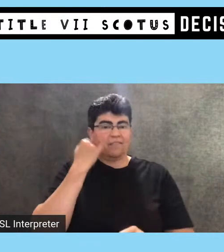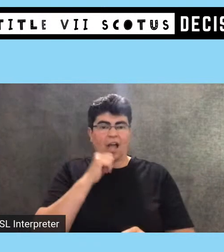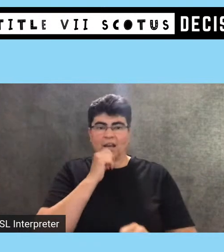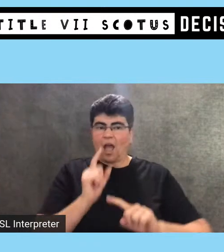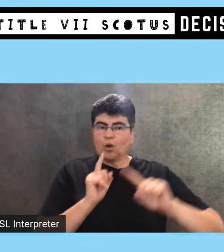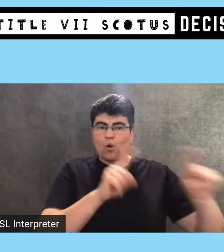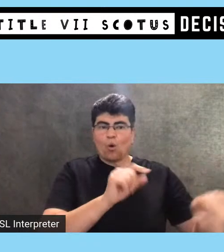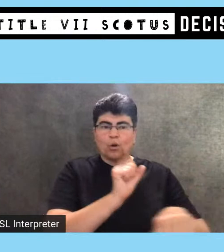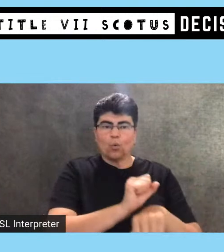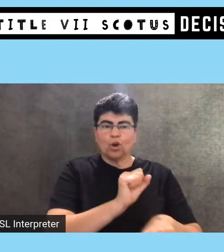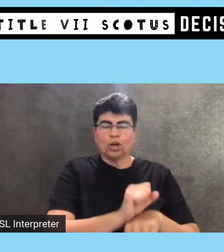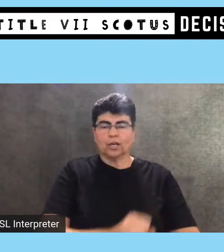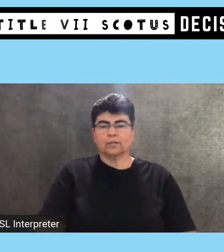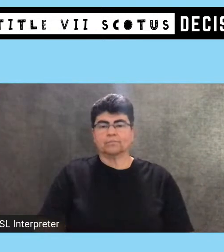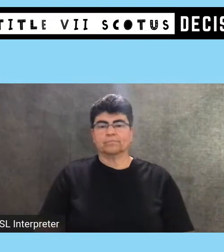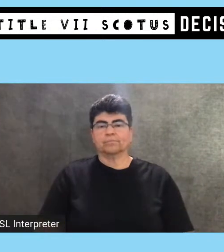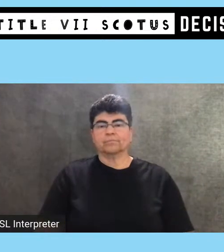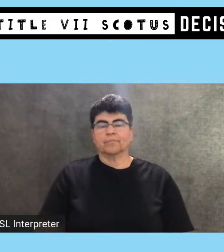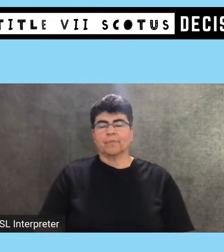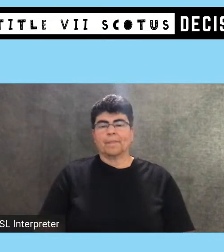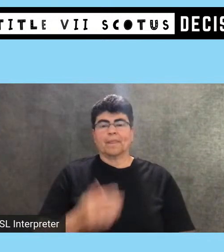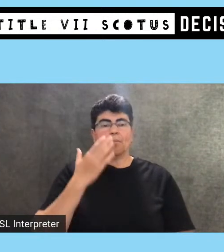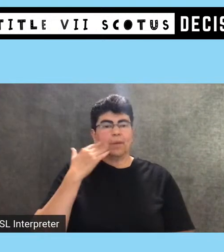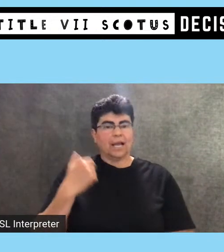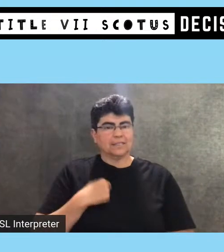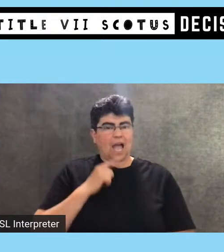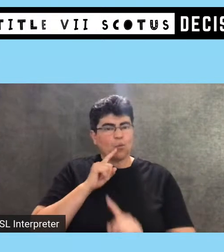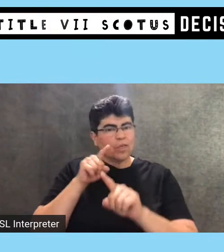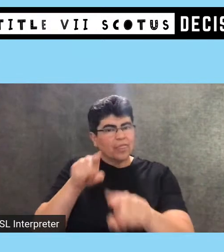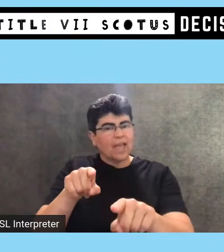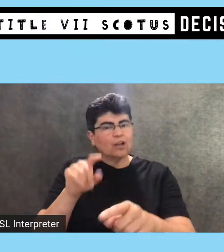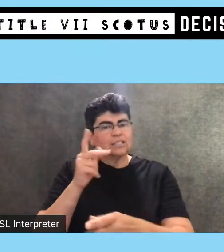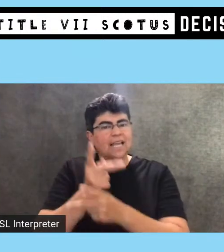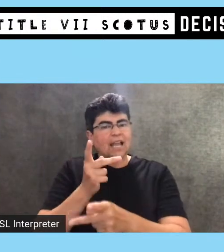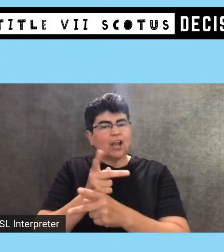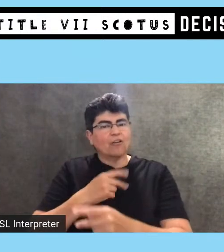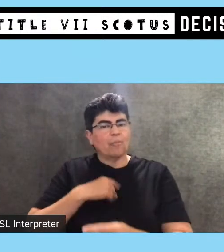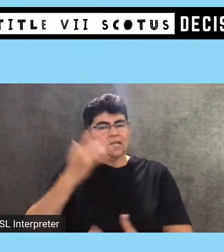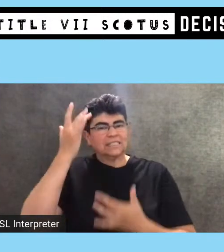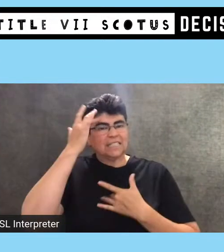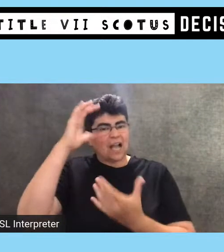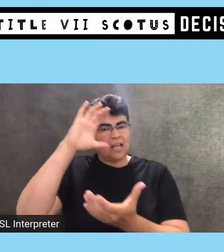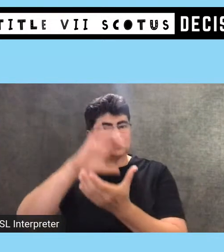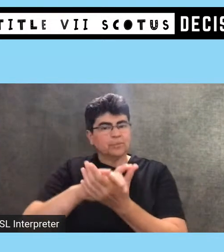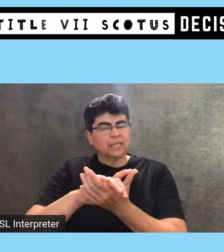that day because I was there taking care of my sick husband.